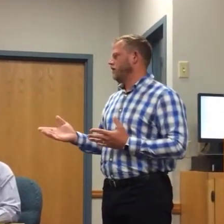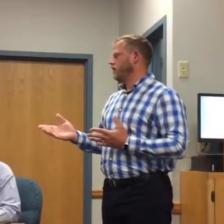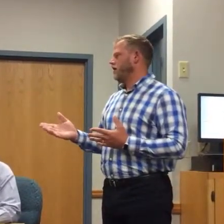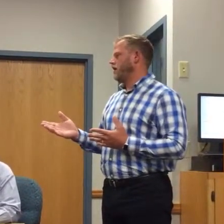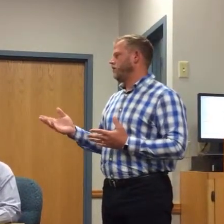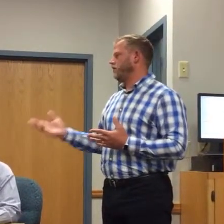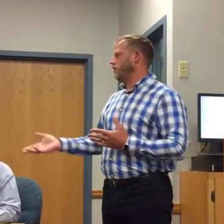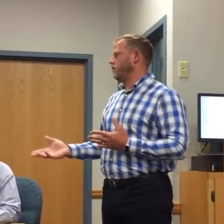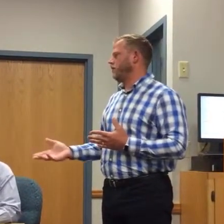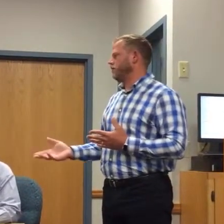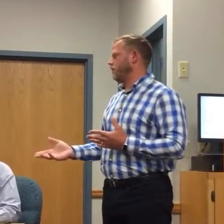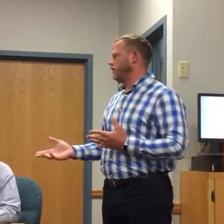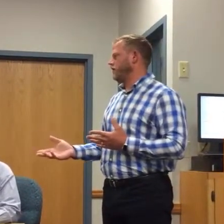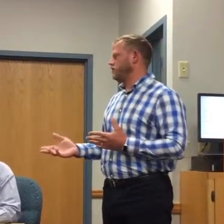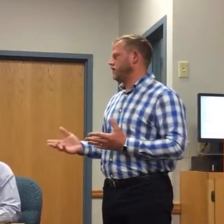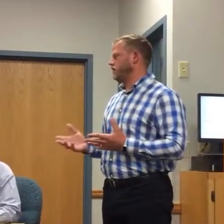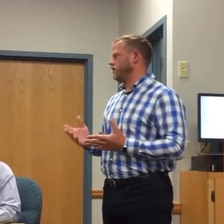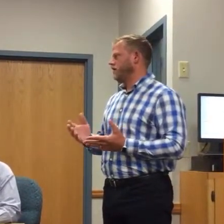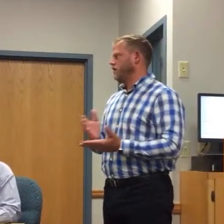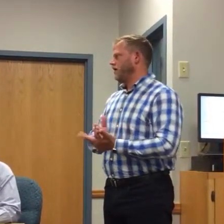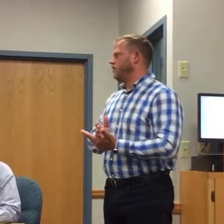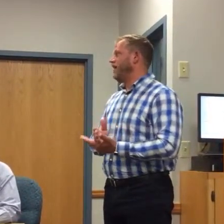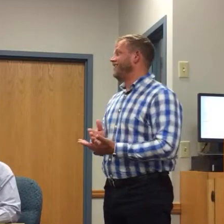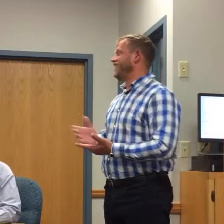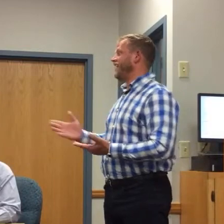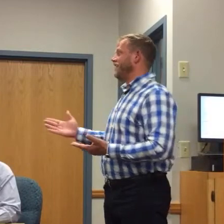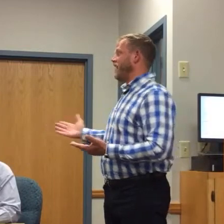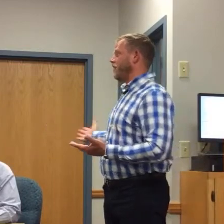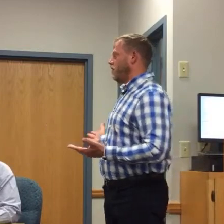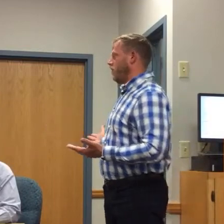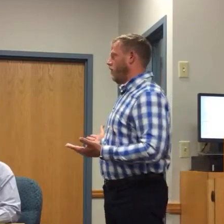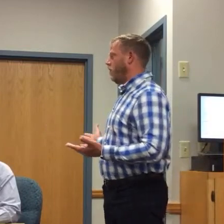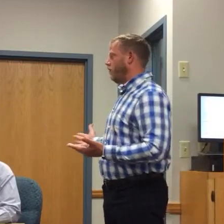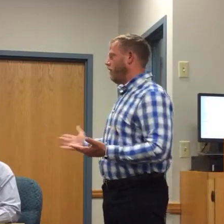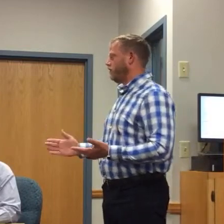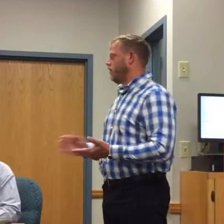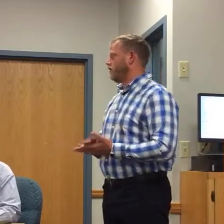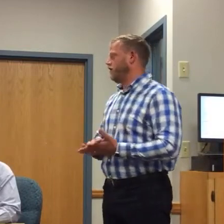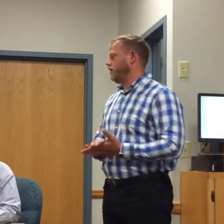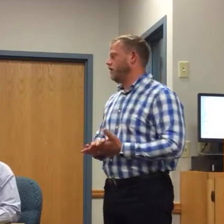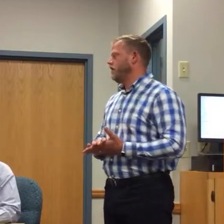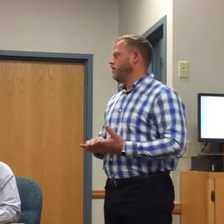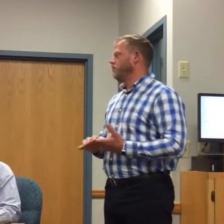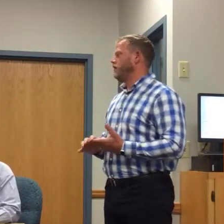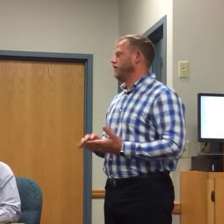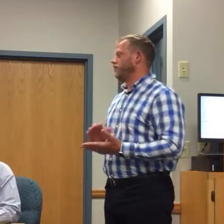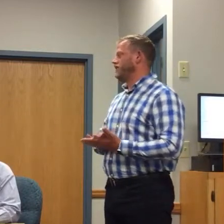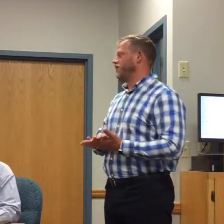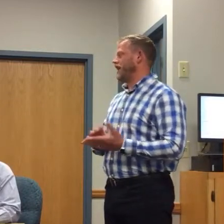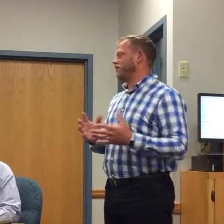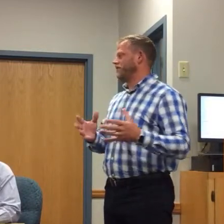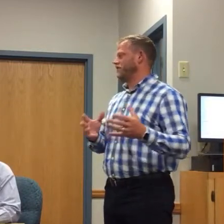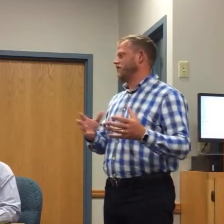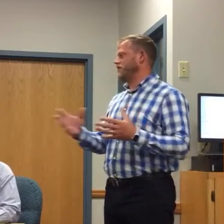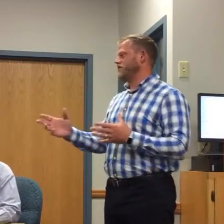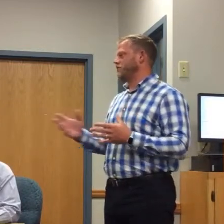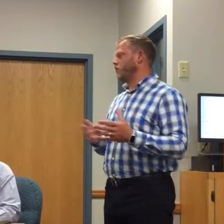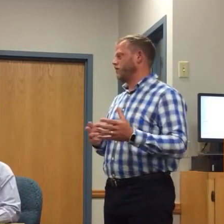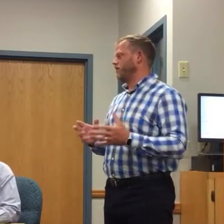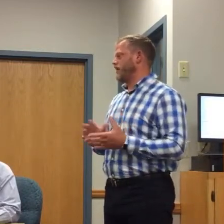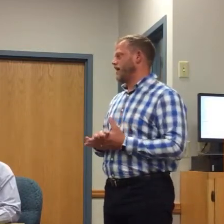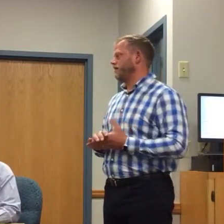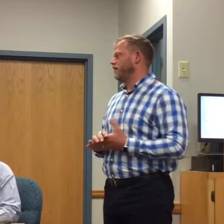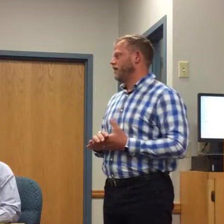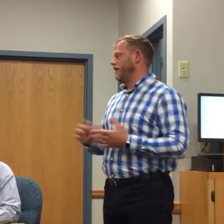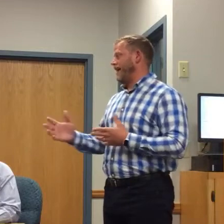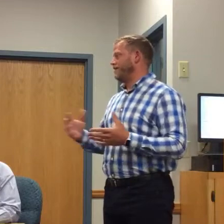about the football squad this year in maintaining that all the way throughout the year, because we do have certain